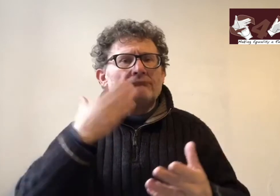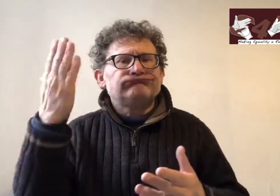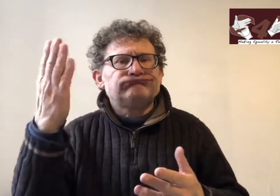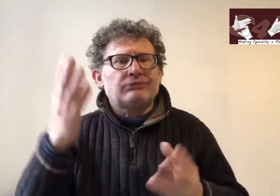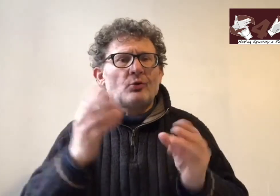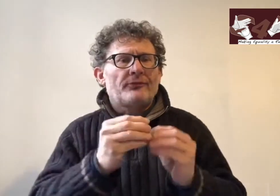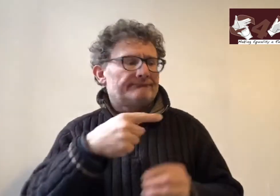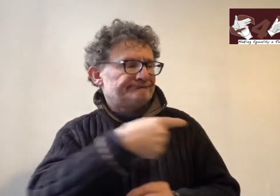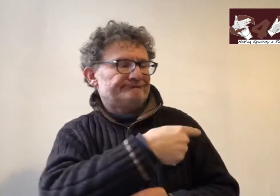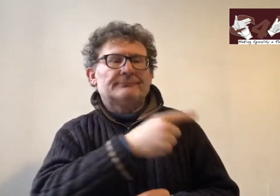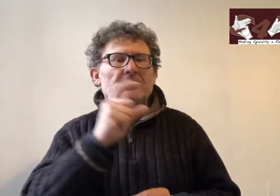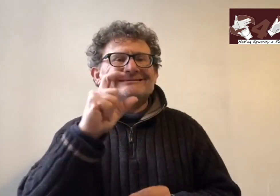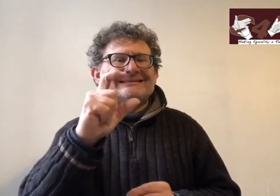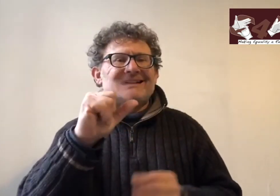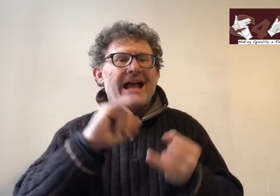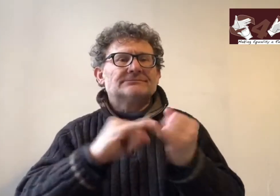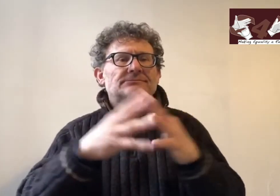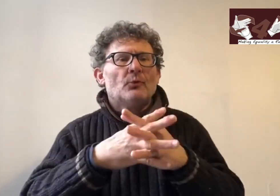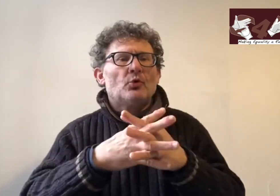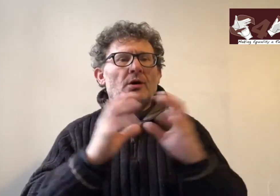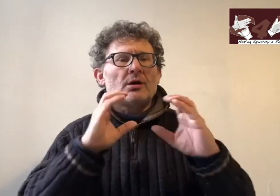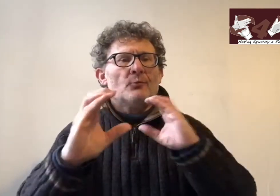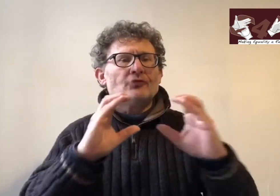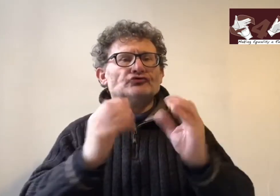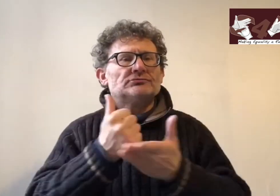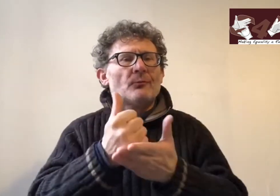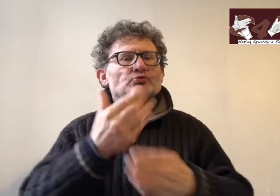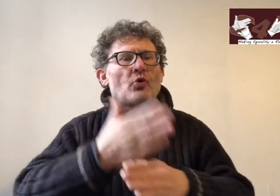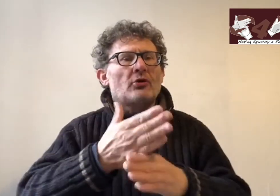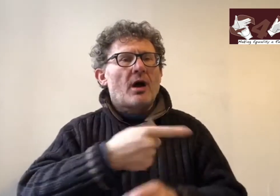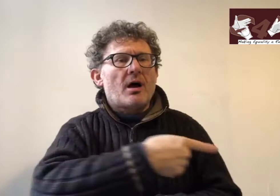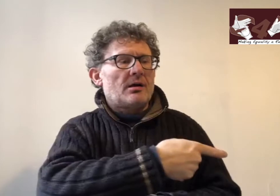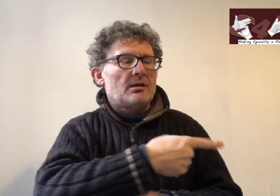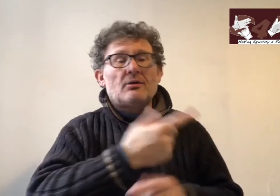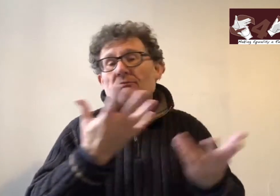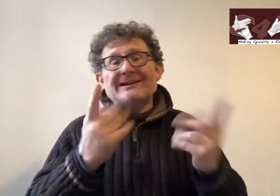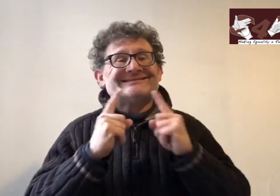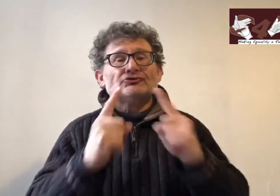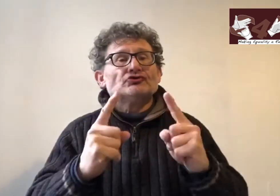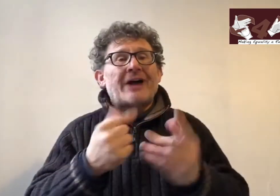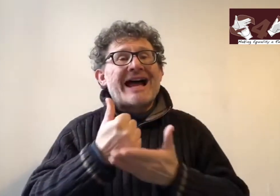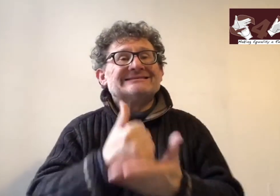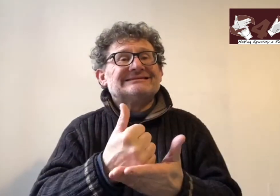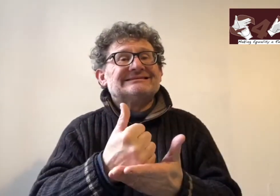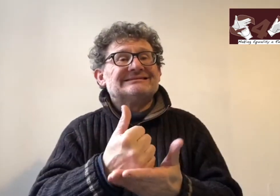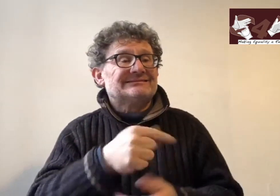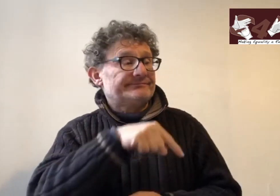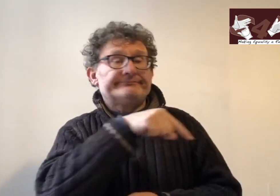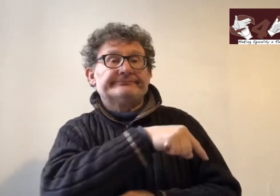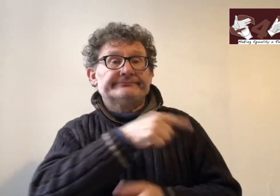in those schools, whether they have a communication support worker or a teaching assistant